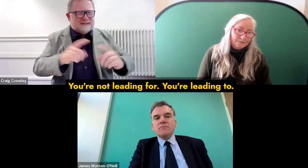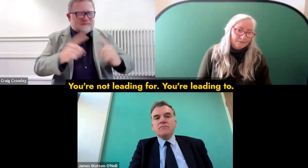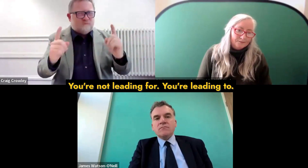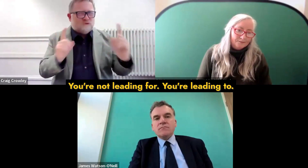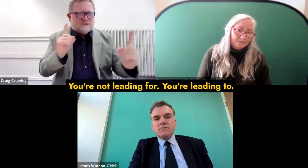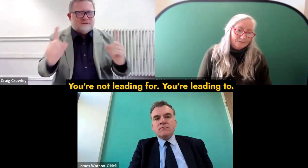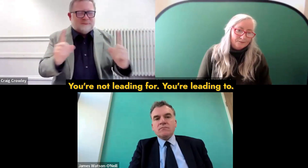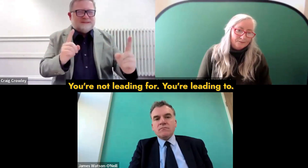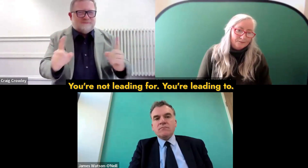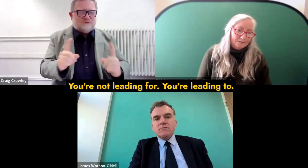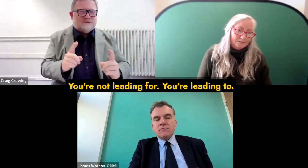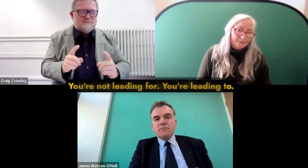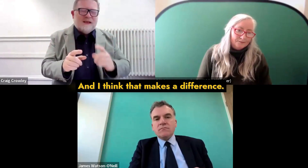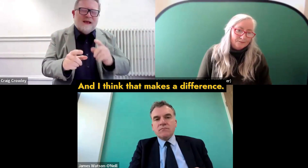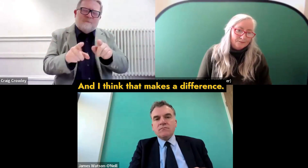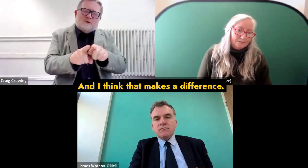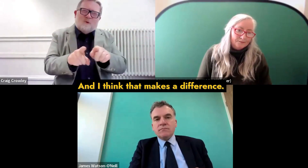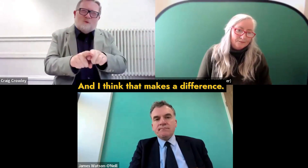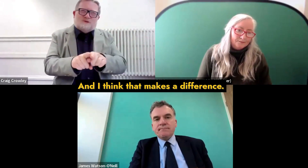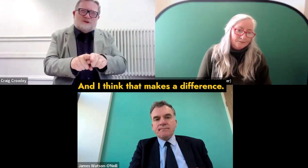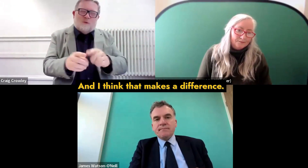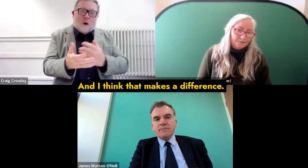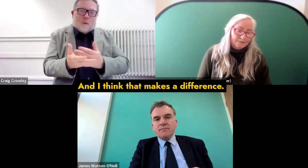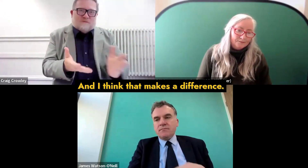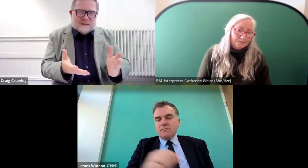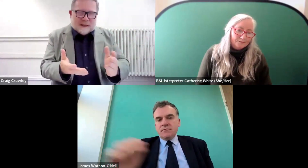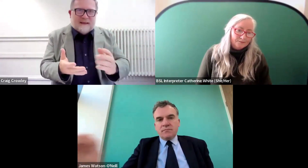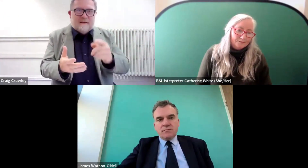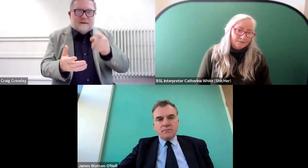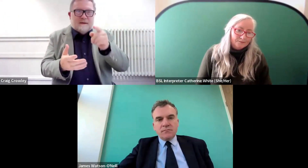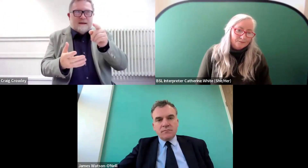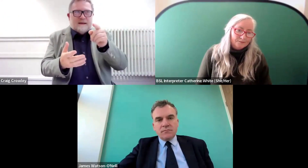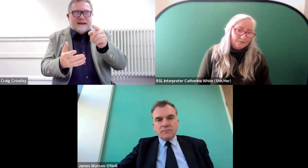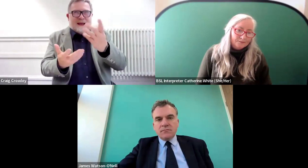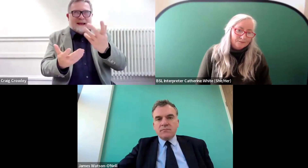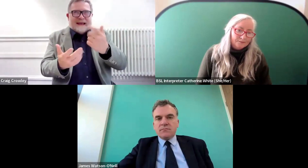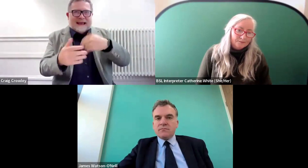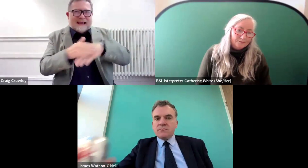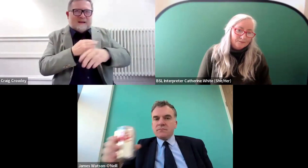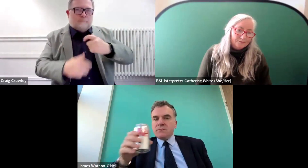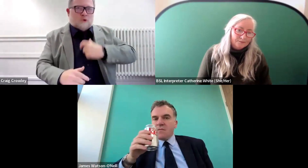you're not leading for, you're leading to, and I think that makes a difference.